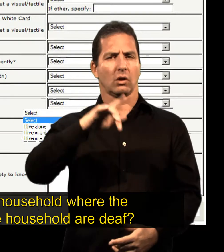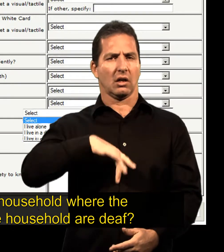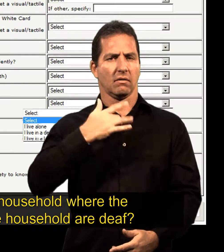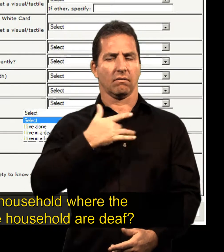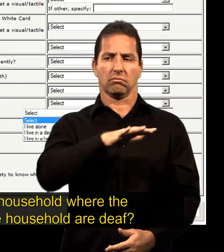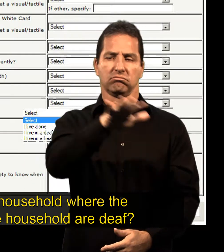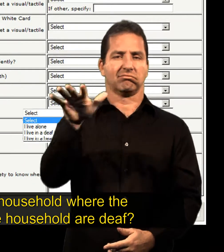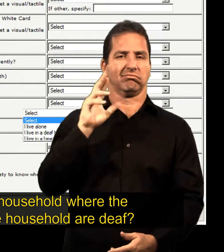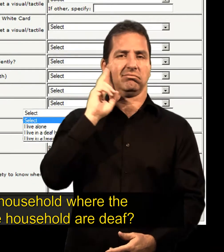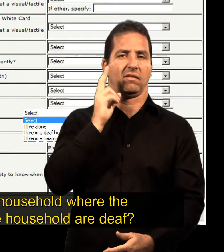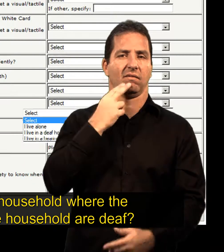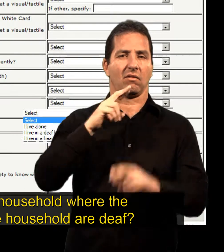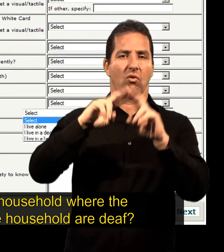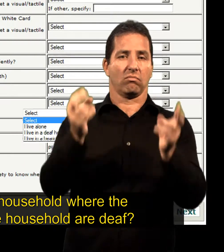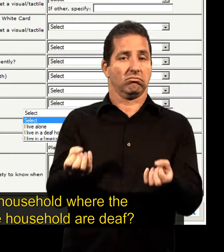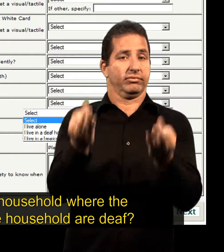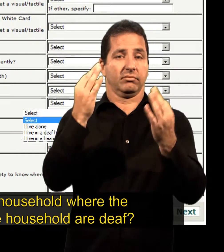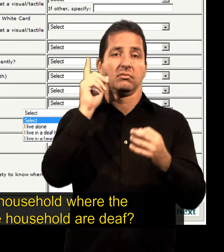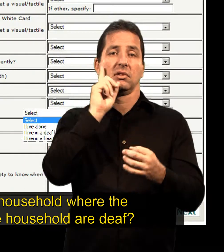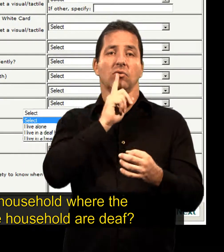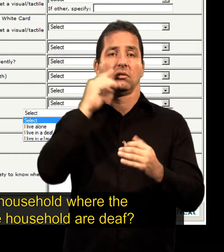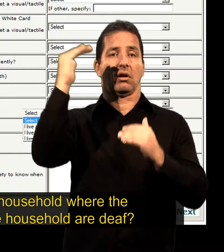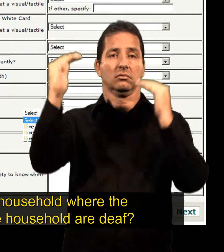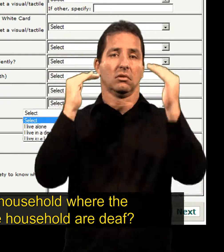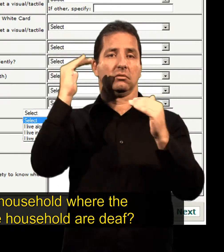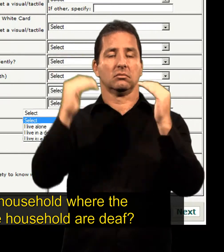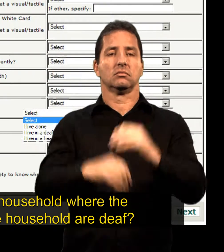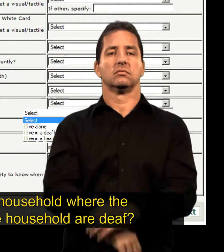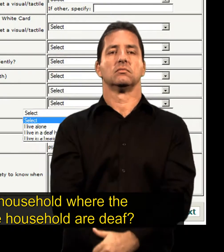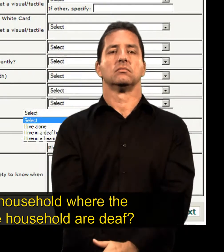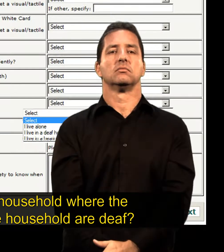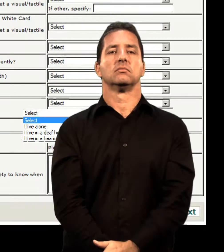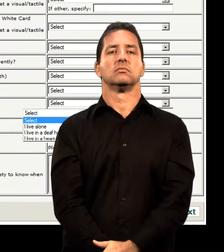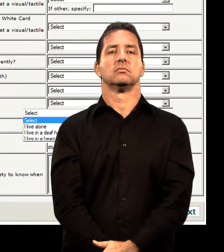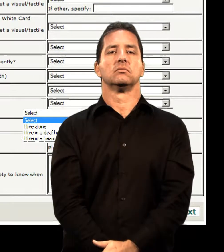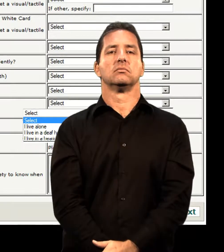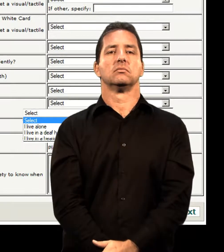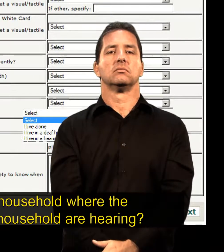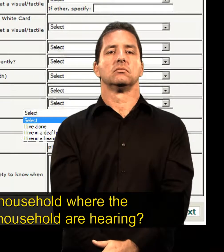Do you live in a household where the other adults in the household are deaf?